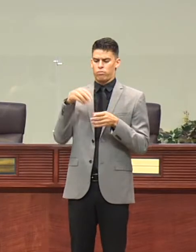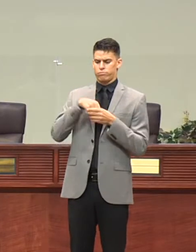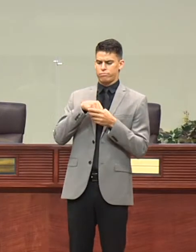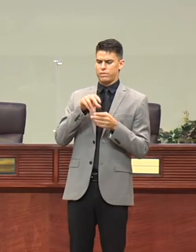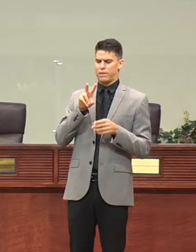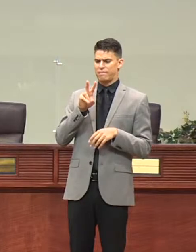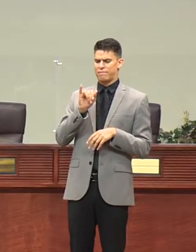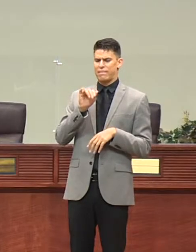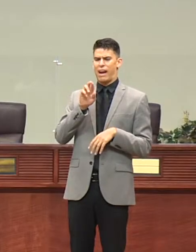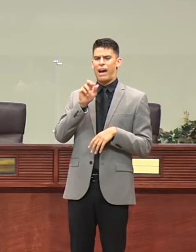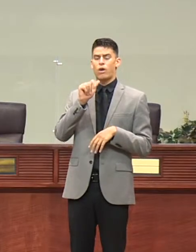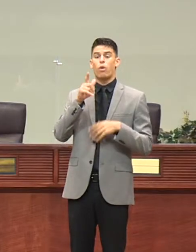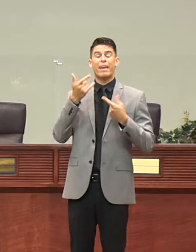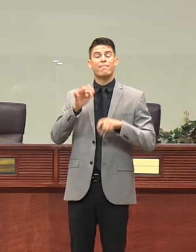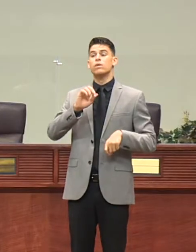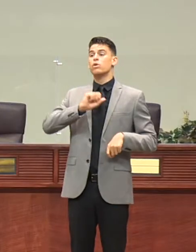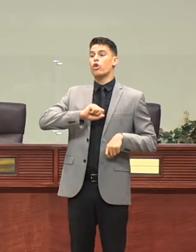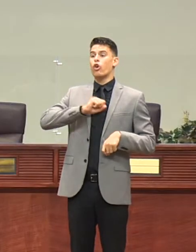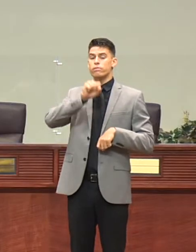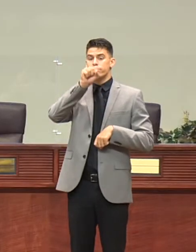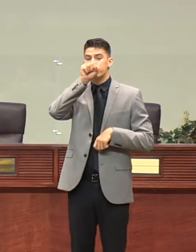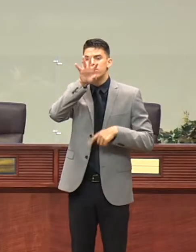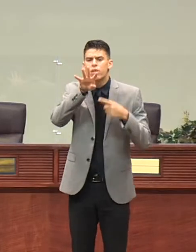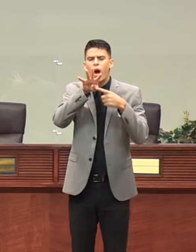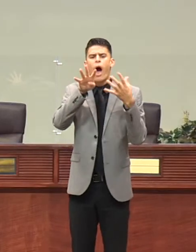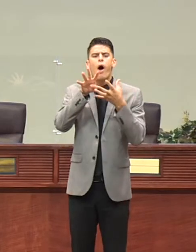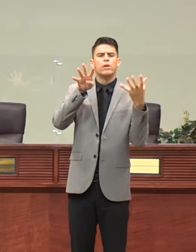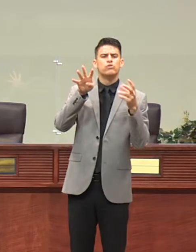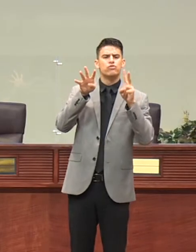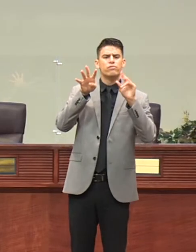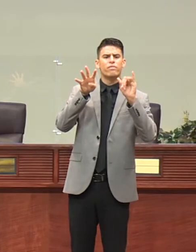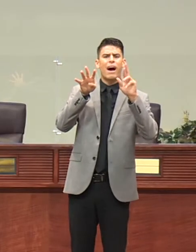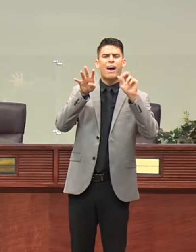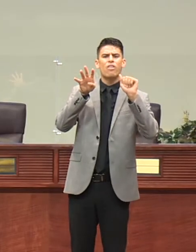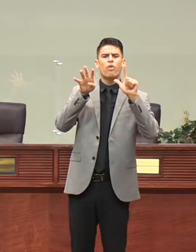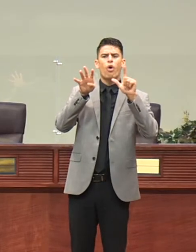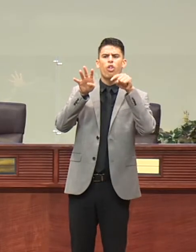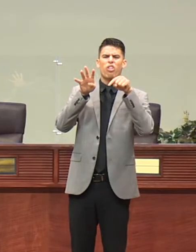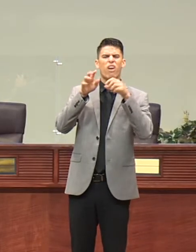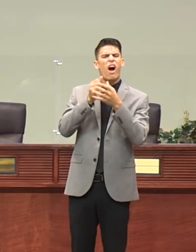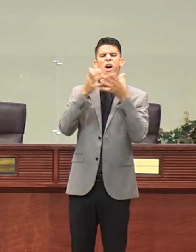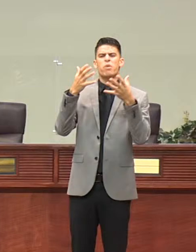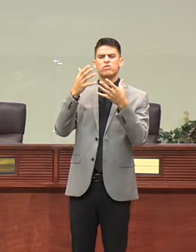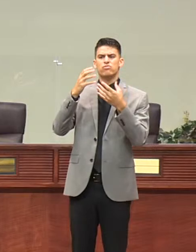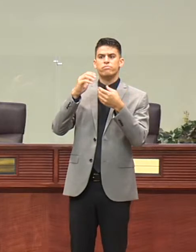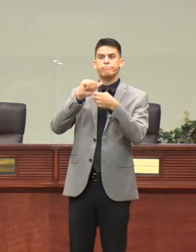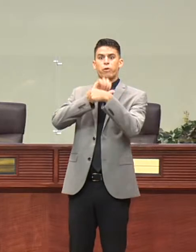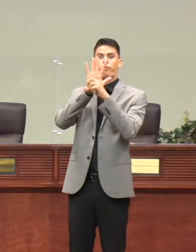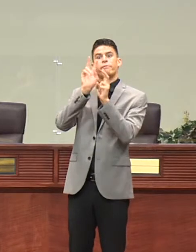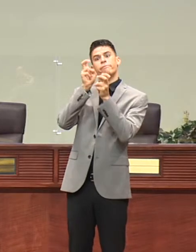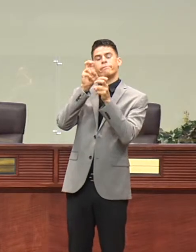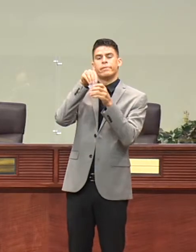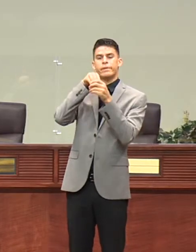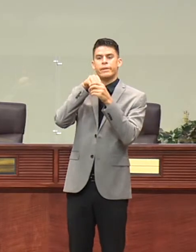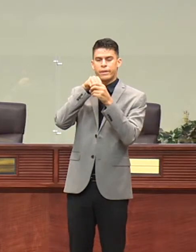cough, sneeze, talk is 1,000 times more than any of the variants